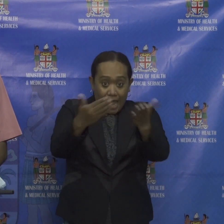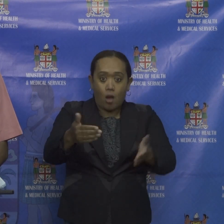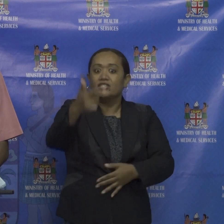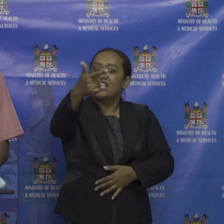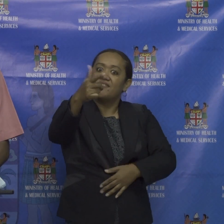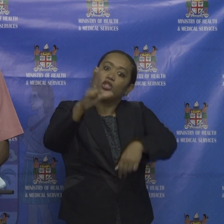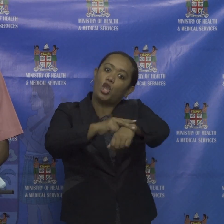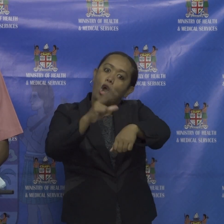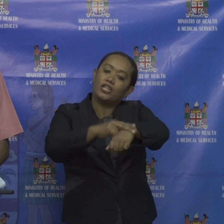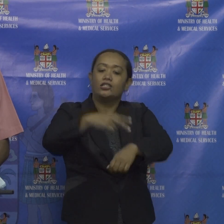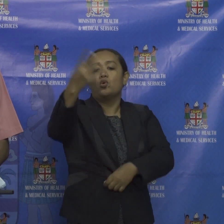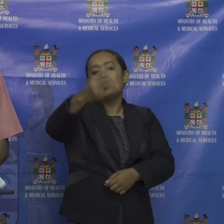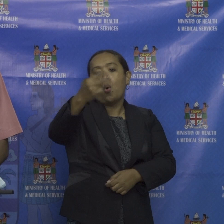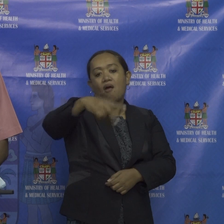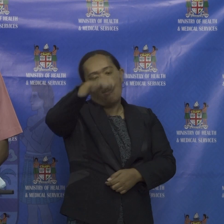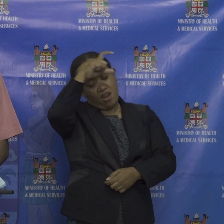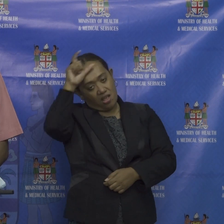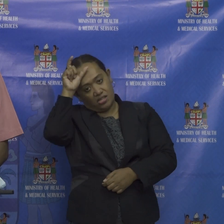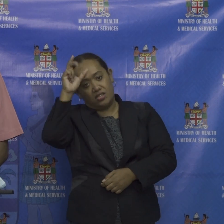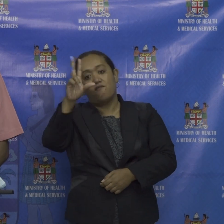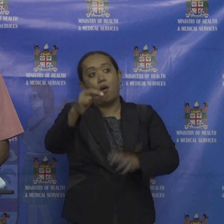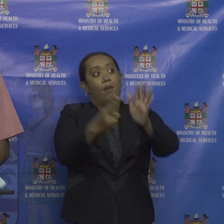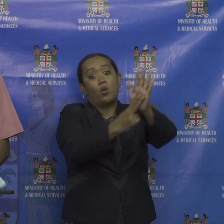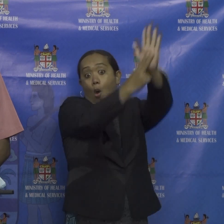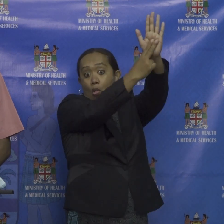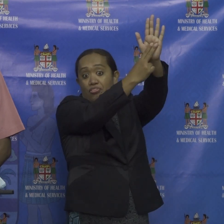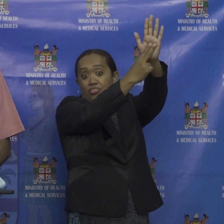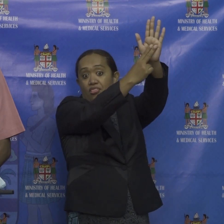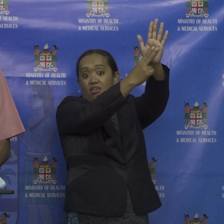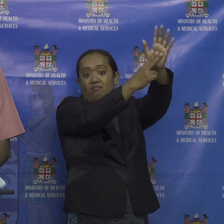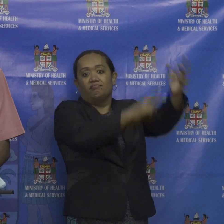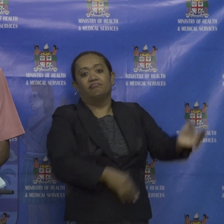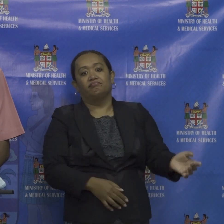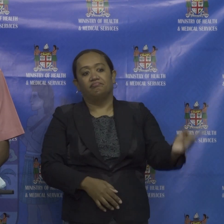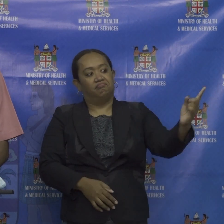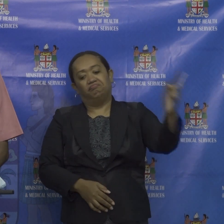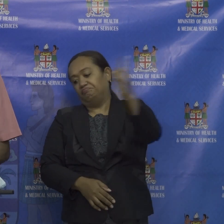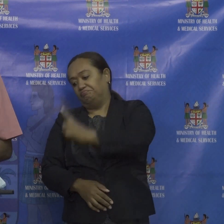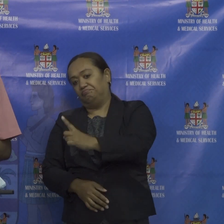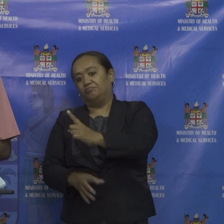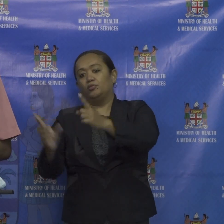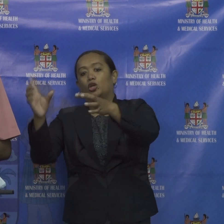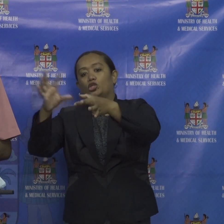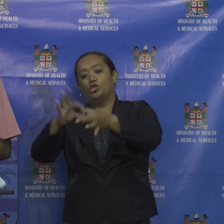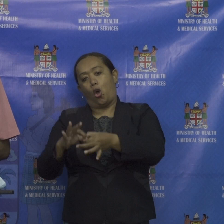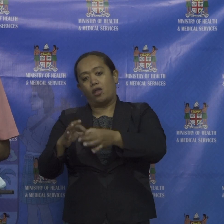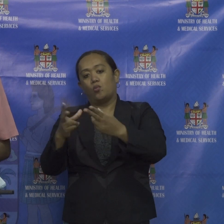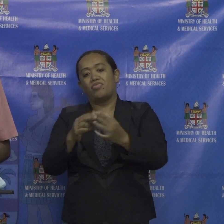doctors and 12 nurses from the Northern Division joined their Western Health